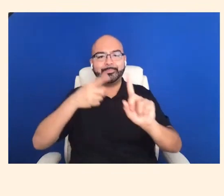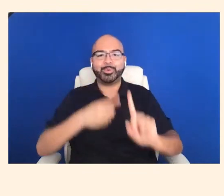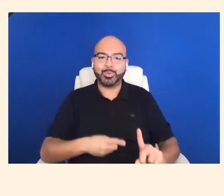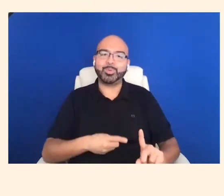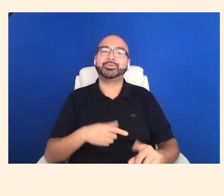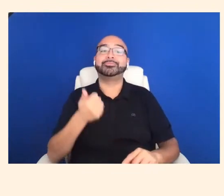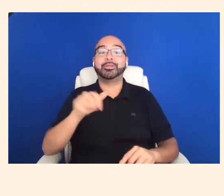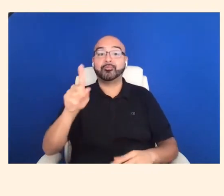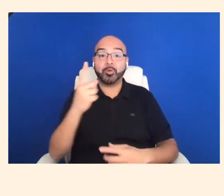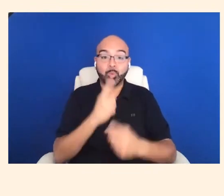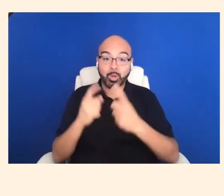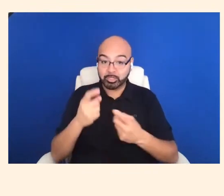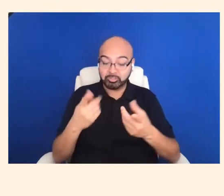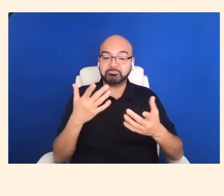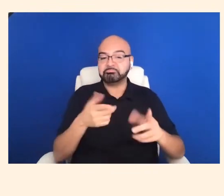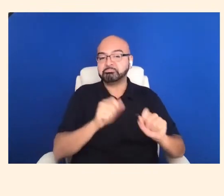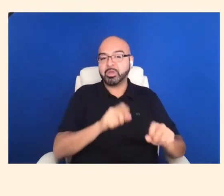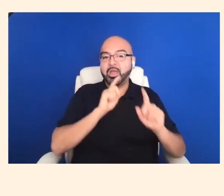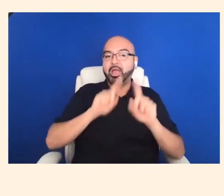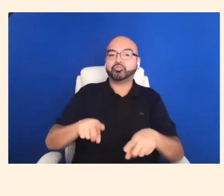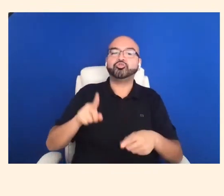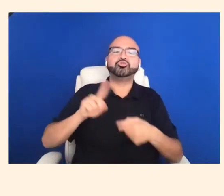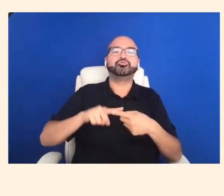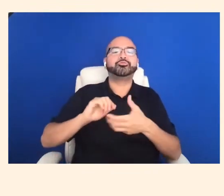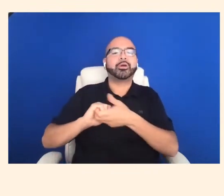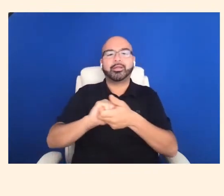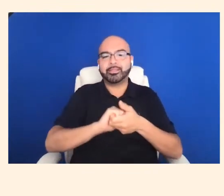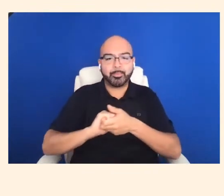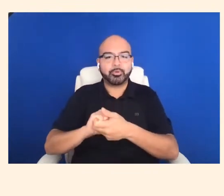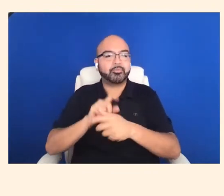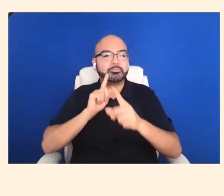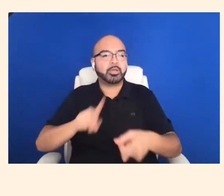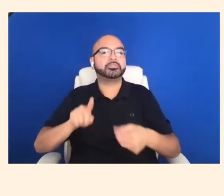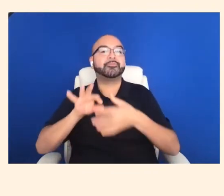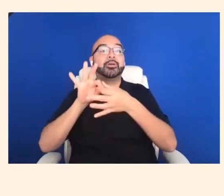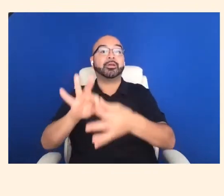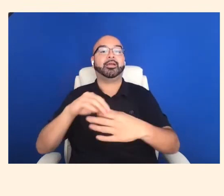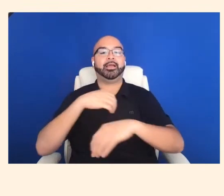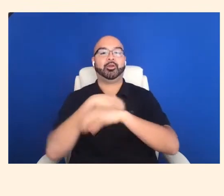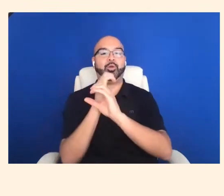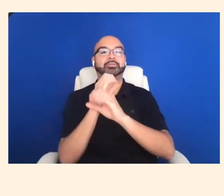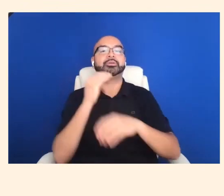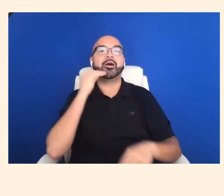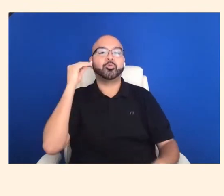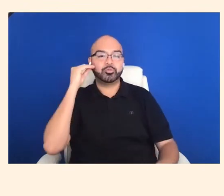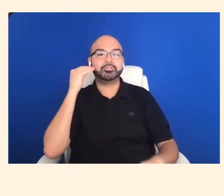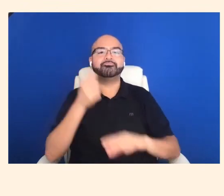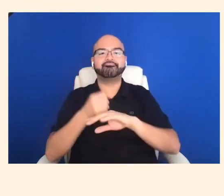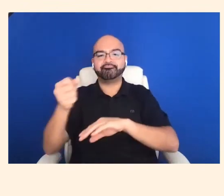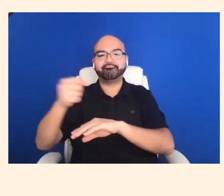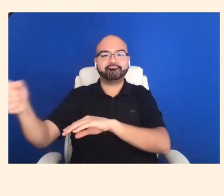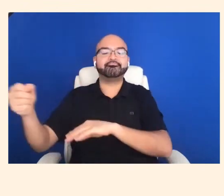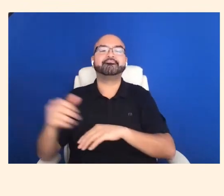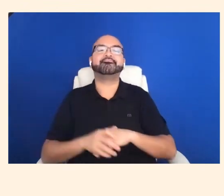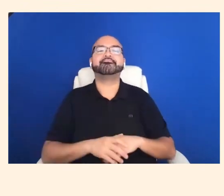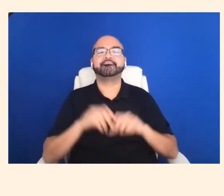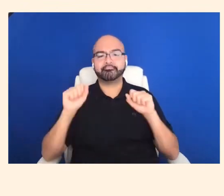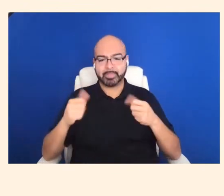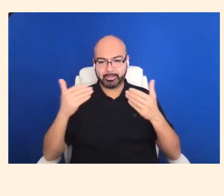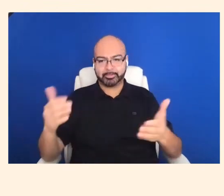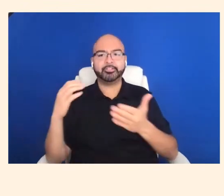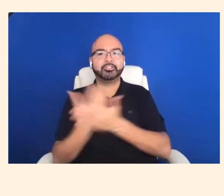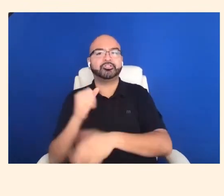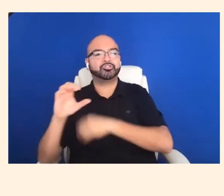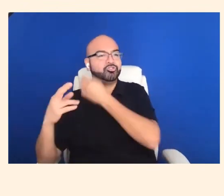queries you might have about collaborative responses to housing crises. So please don't hesitate. You can use the chat feature, typing